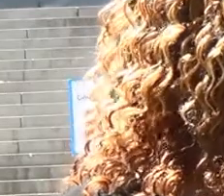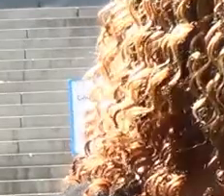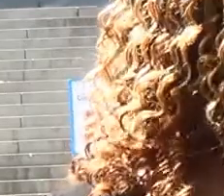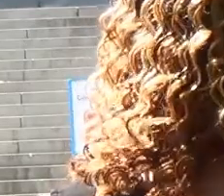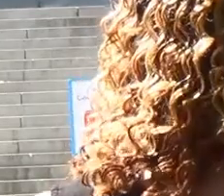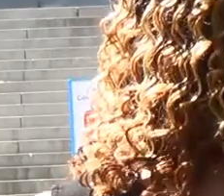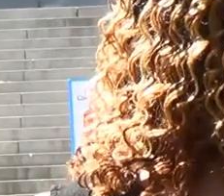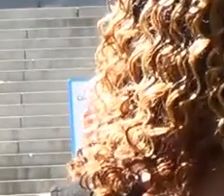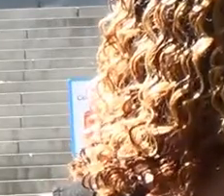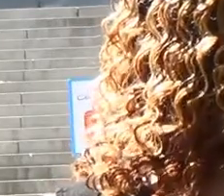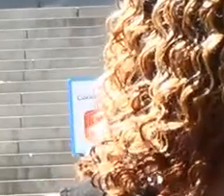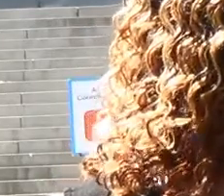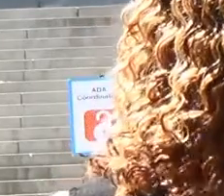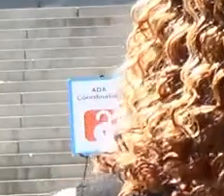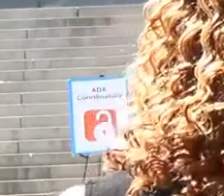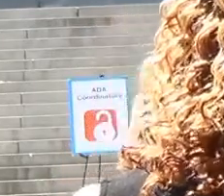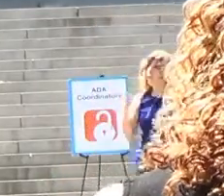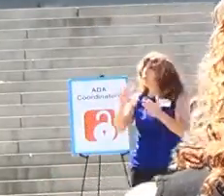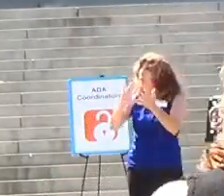don't.